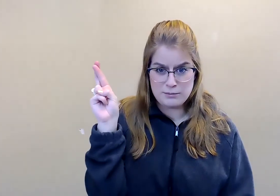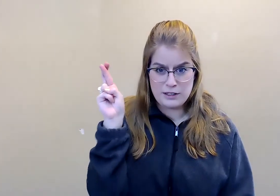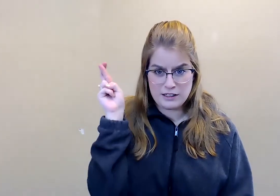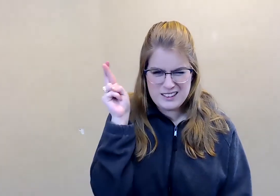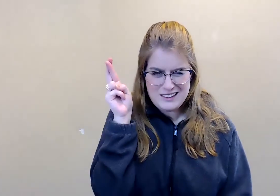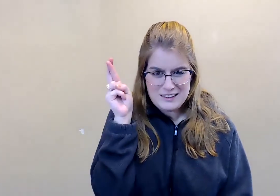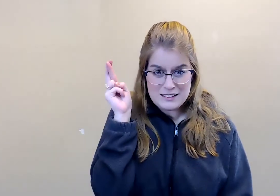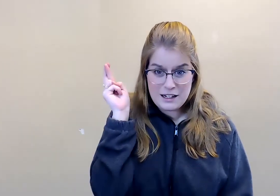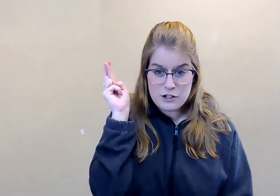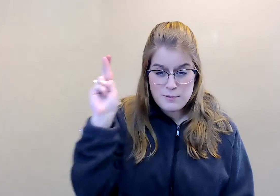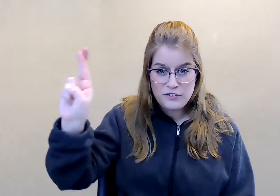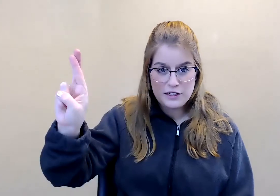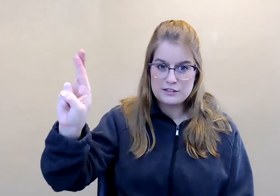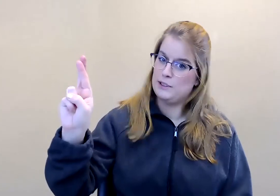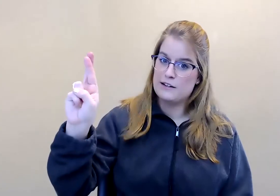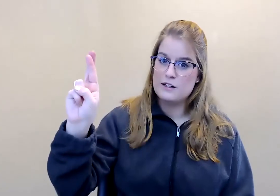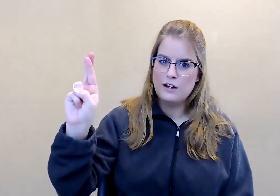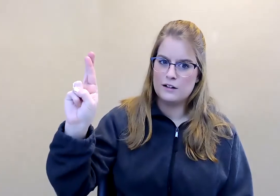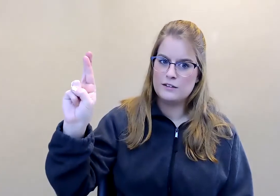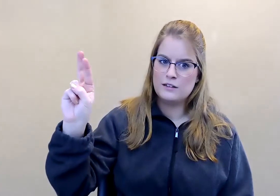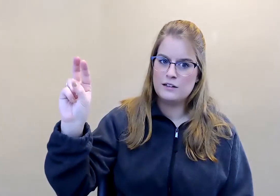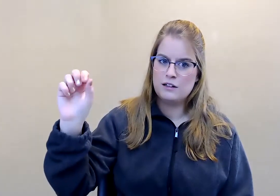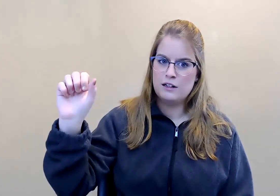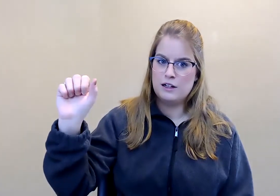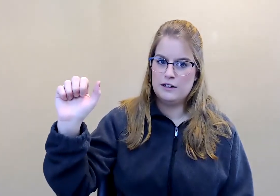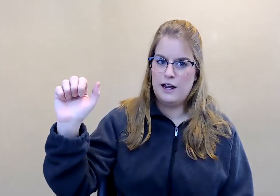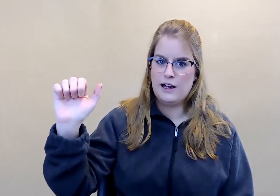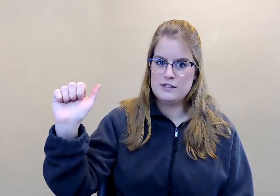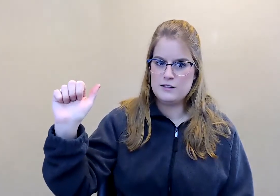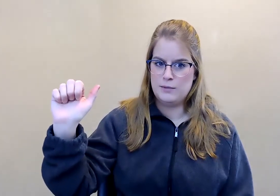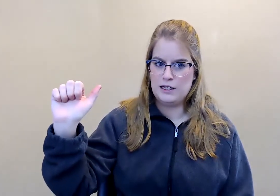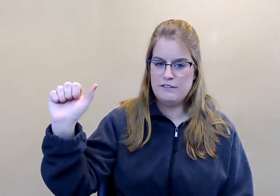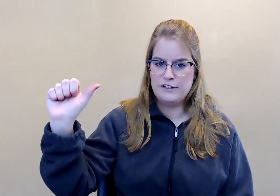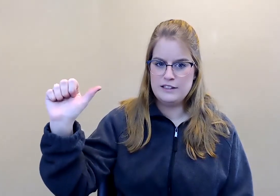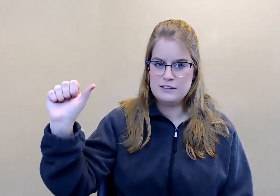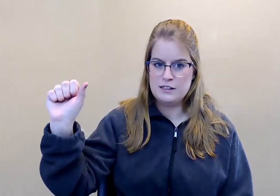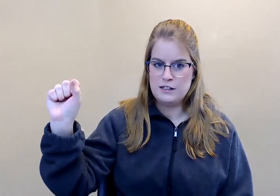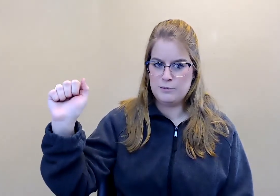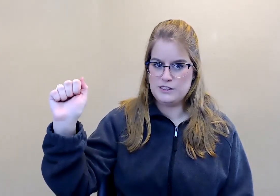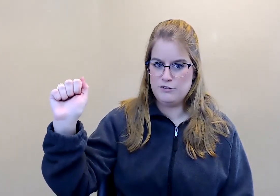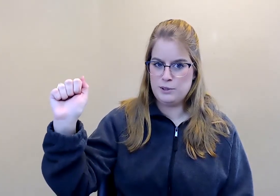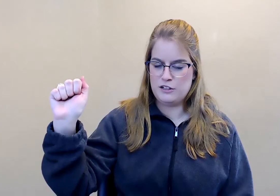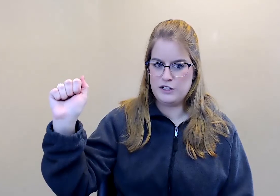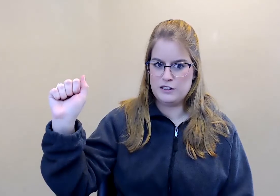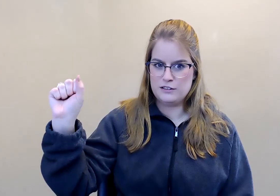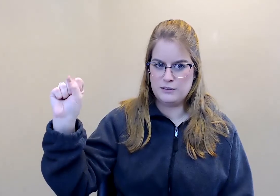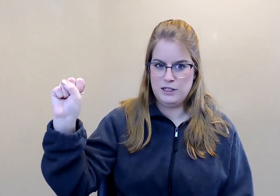Like, gotta cross my fingers, but that's an R. And then S, make that fist, but instead of putting your thumb